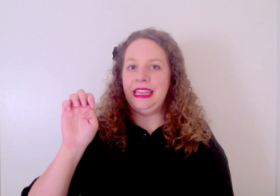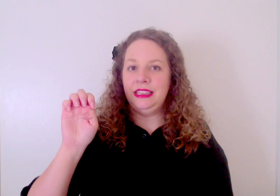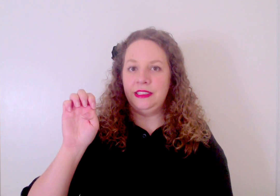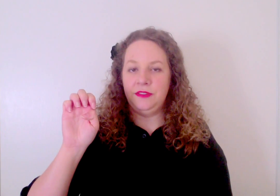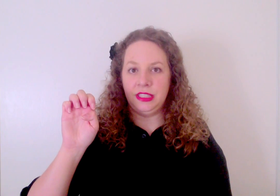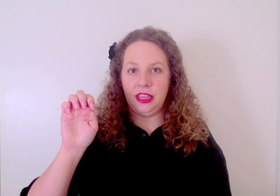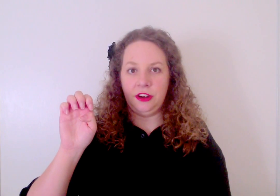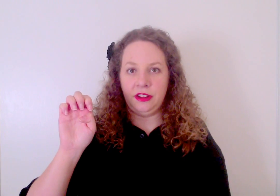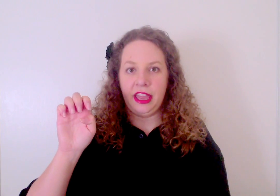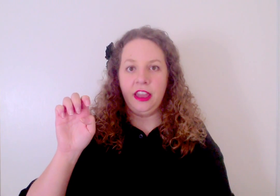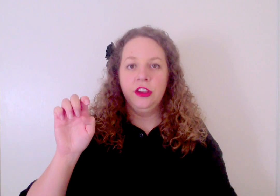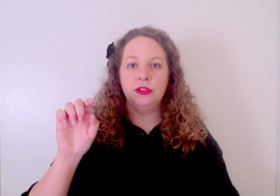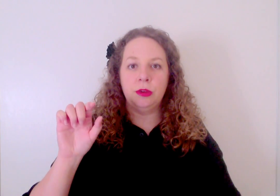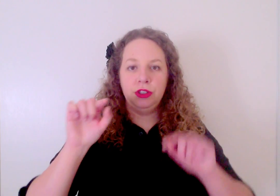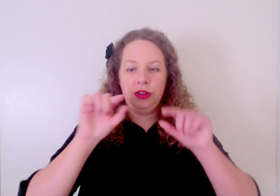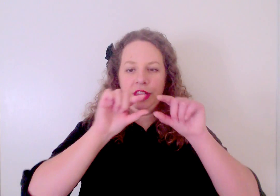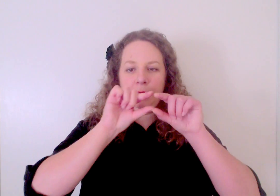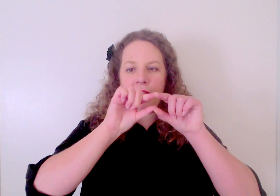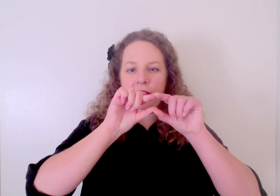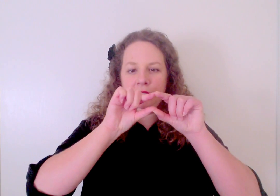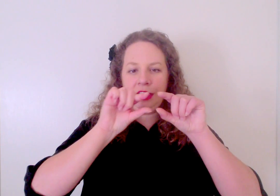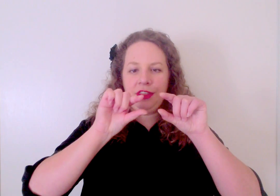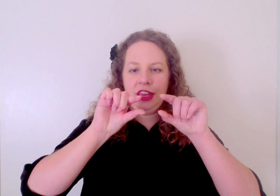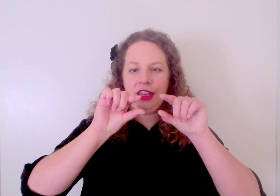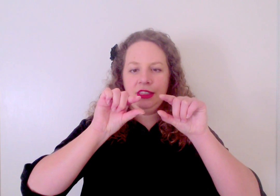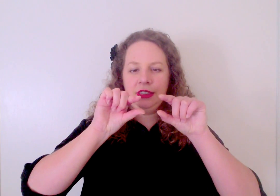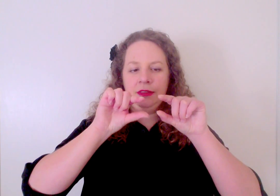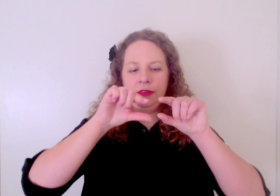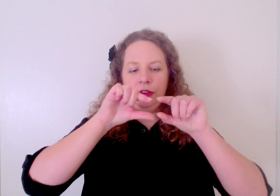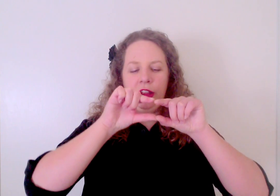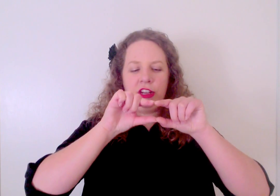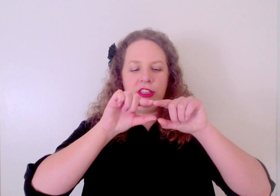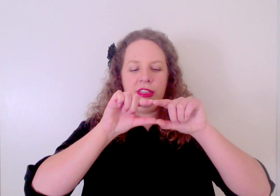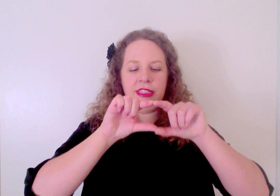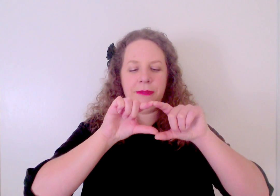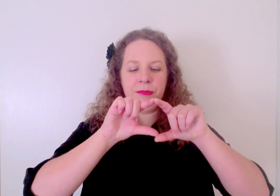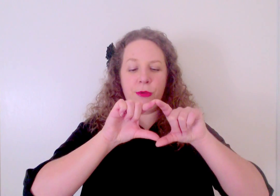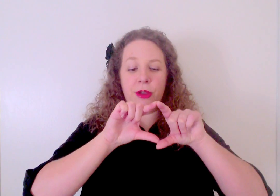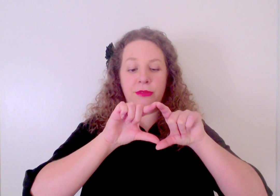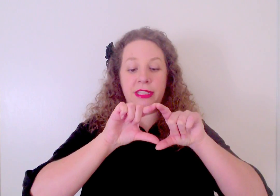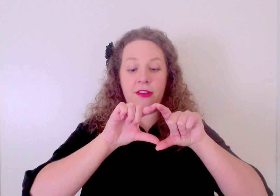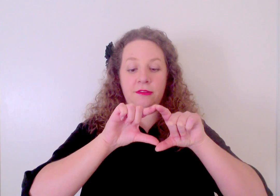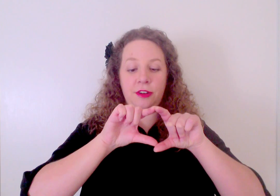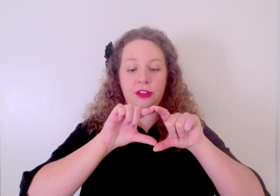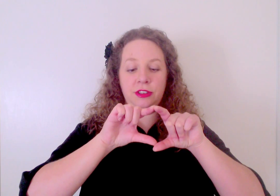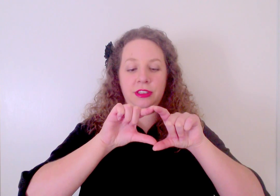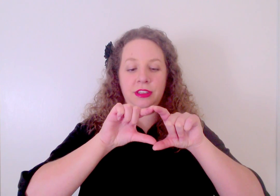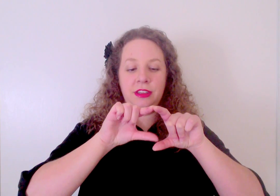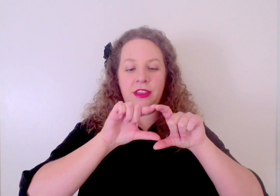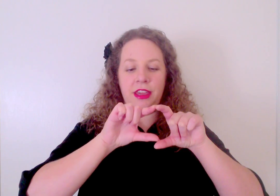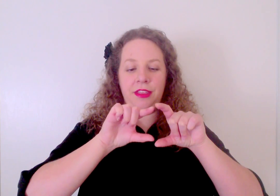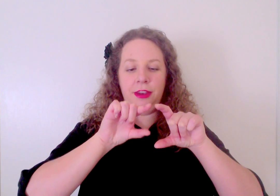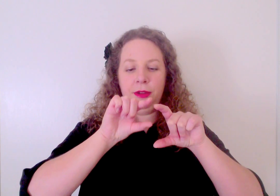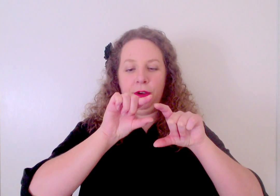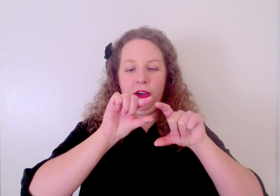is a fifth letter, okay? So I want you to think about it goes like this, or actually, let's see. We go down first, and then it would go